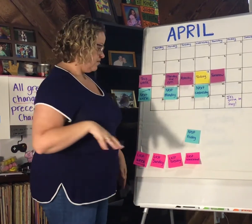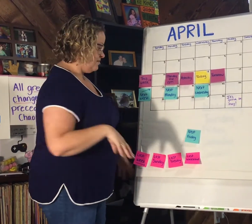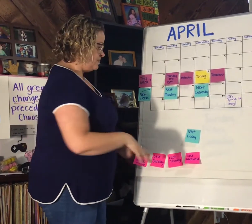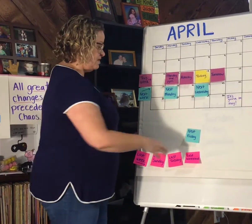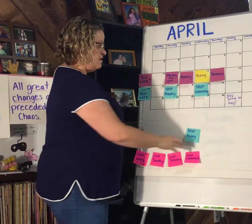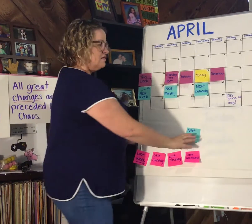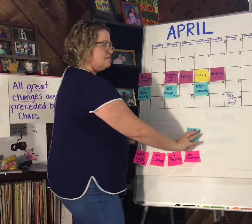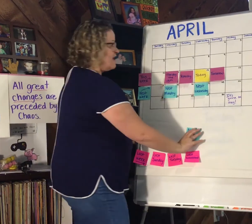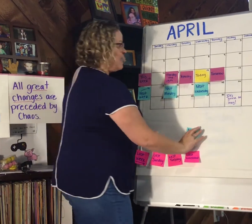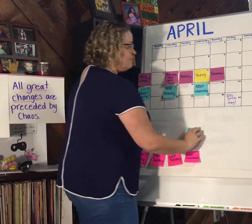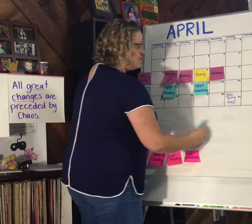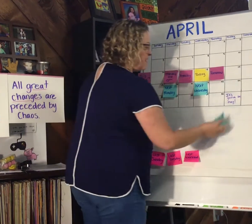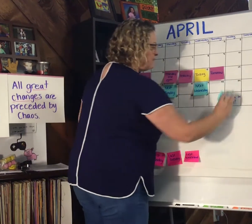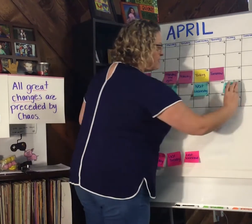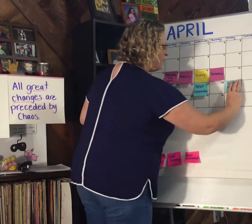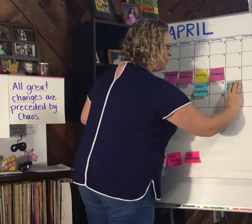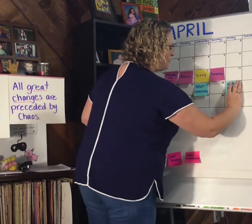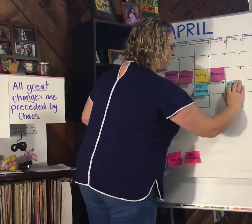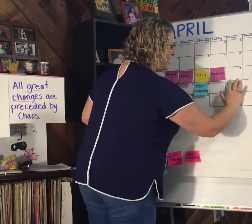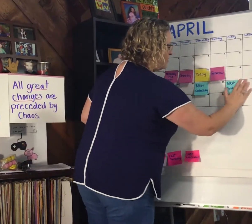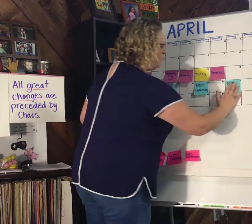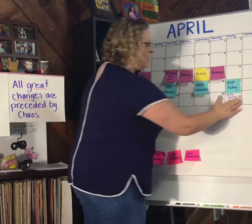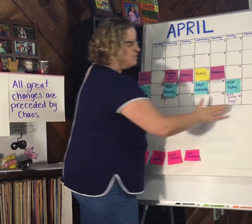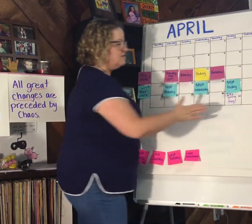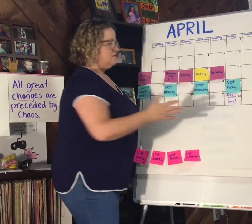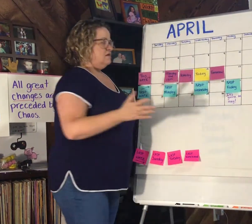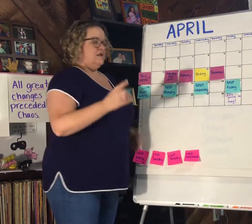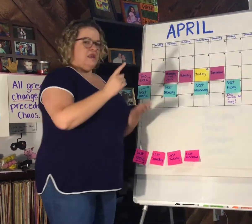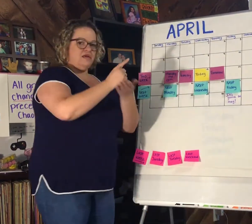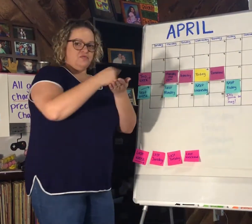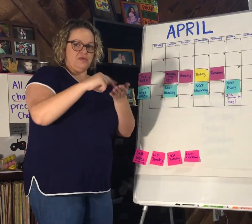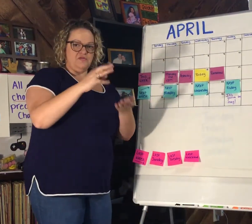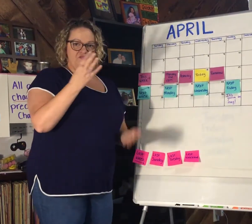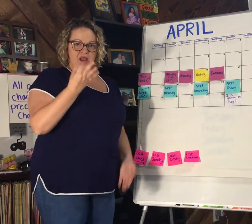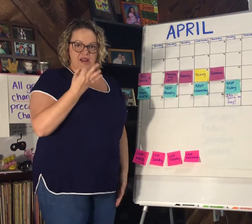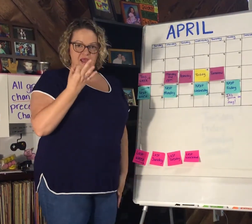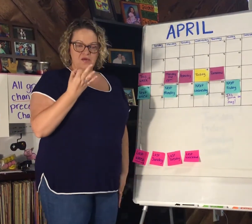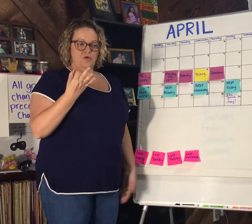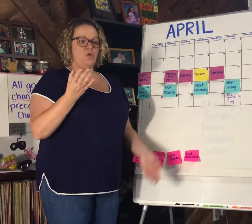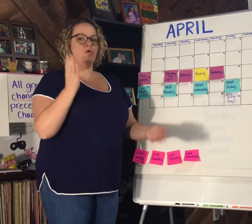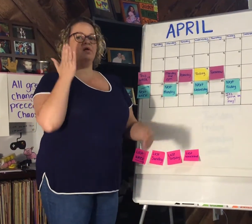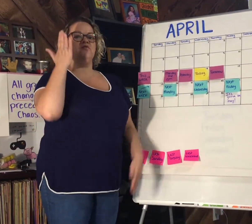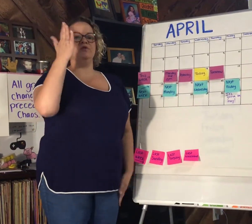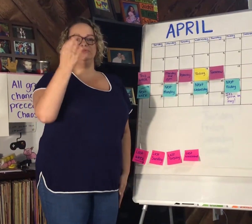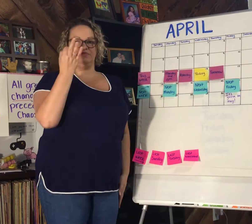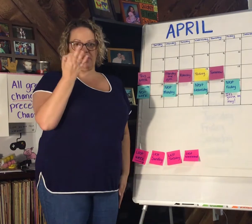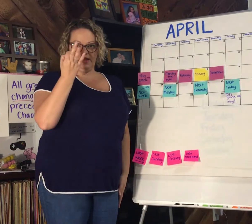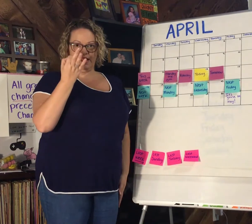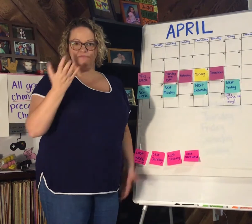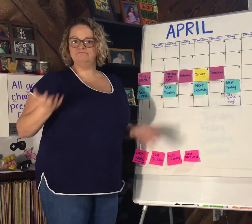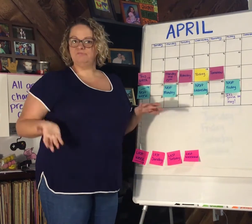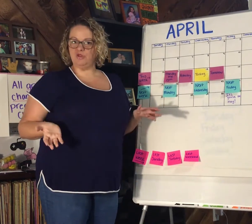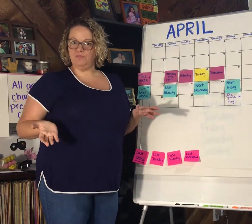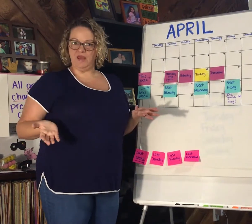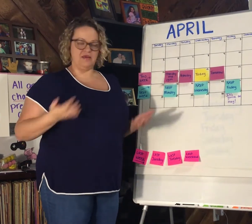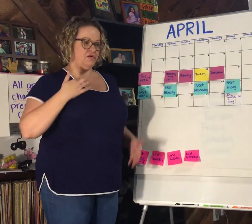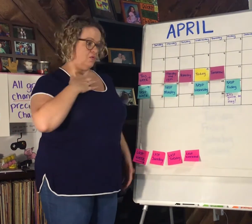okay? Same thing for Friday as well. Next week Friday, or future Friday. You pick,